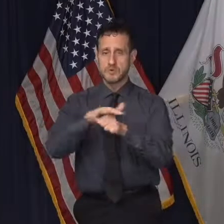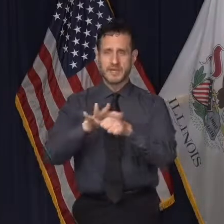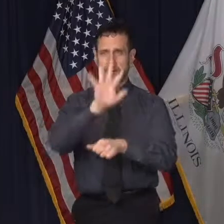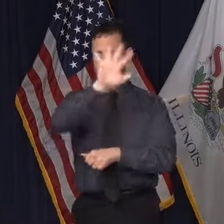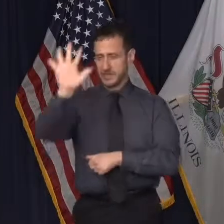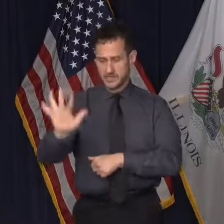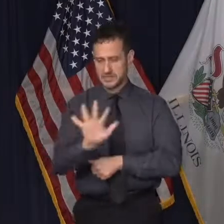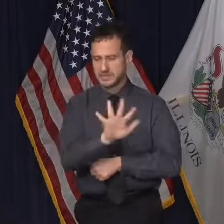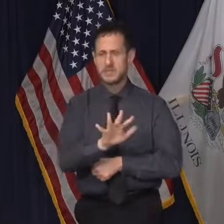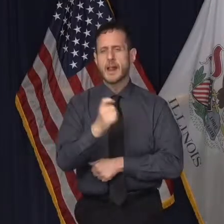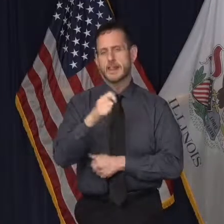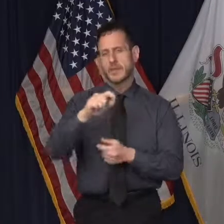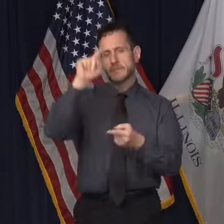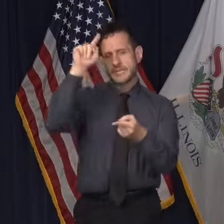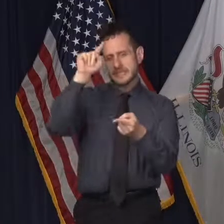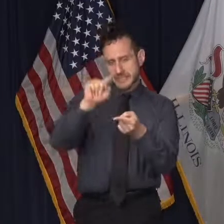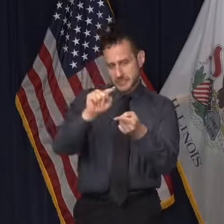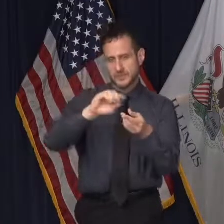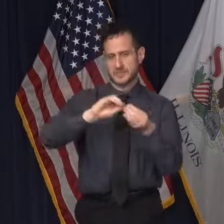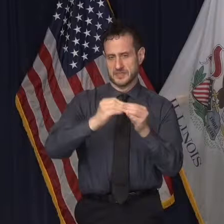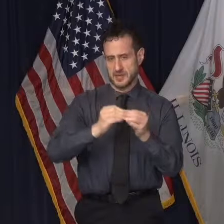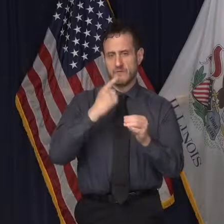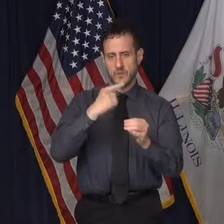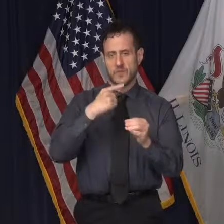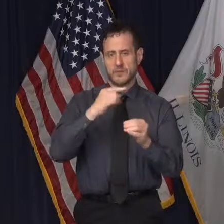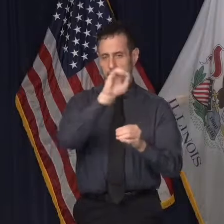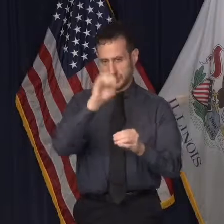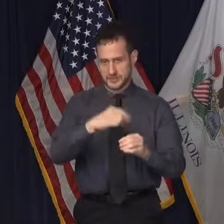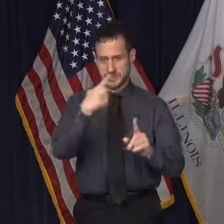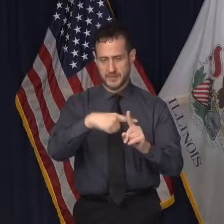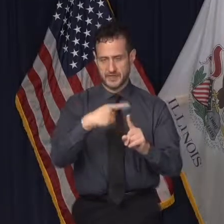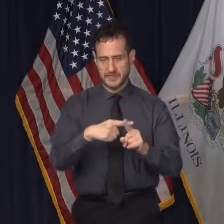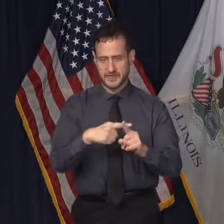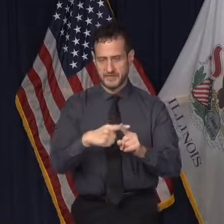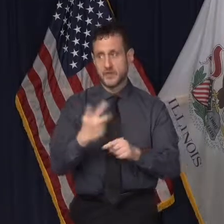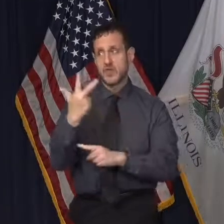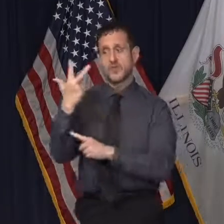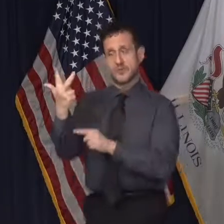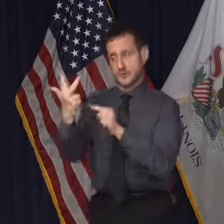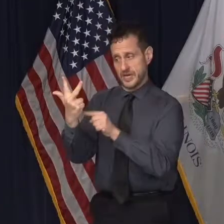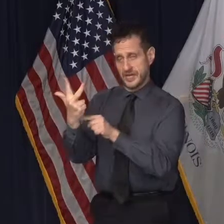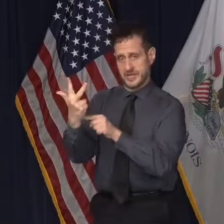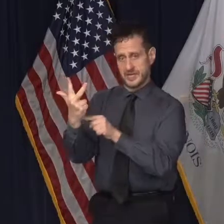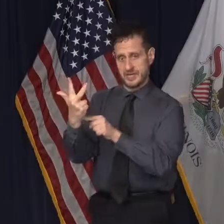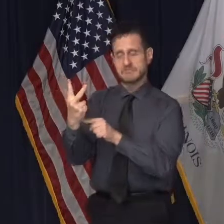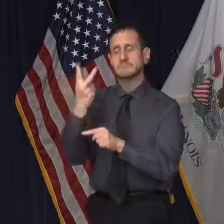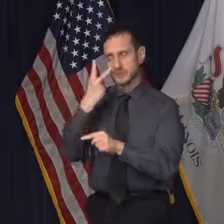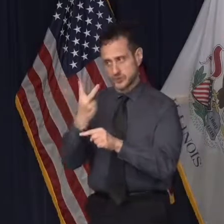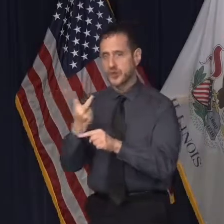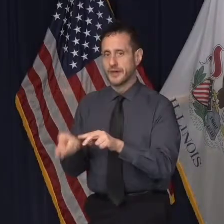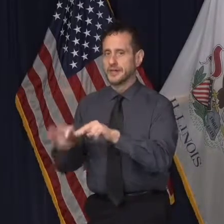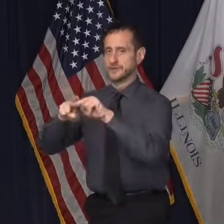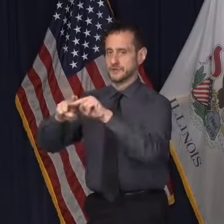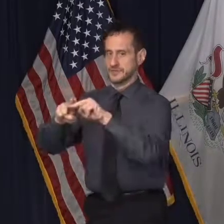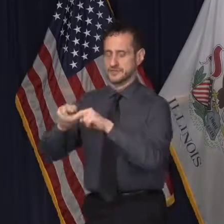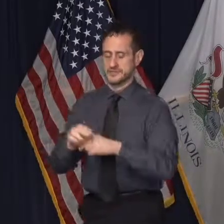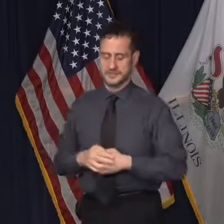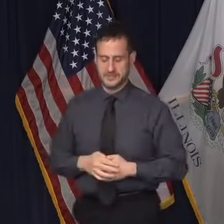seen a slight decrease in their positivity rates, with only 3 seeing a statistically significant